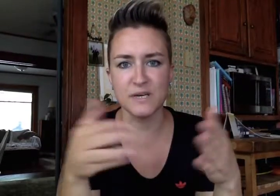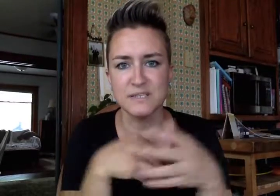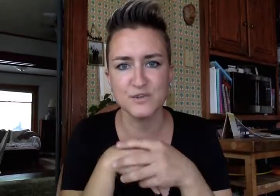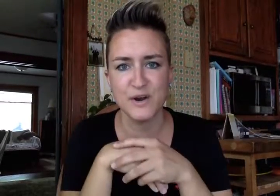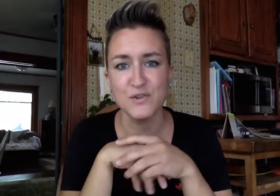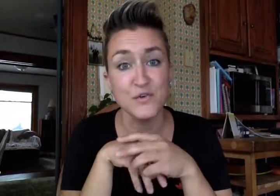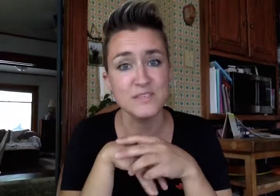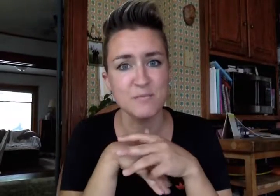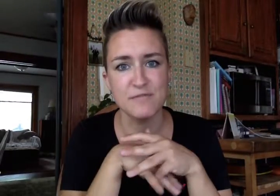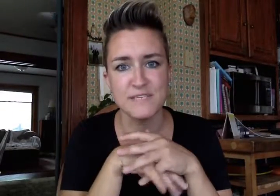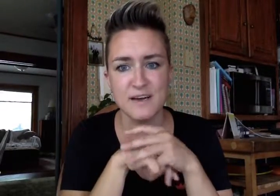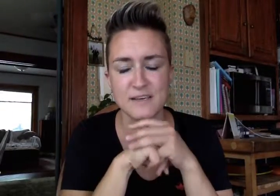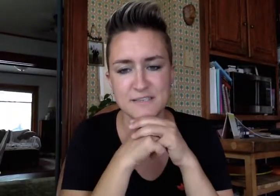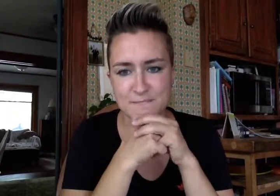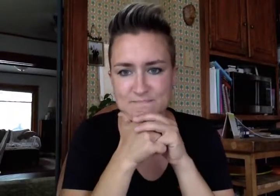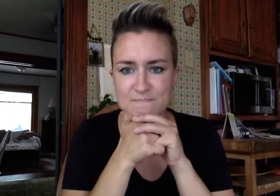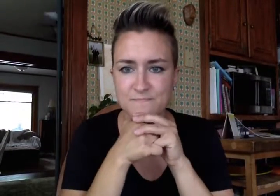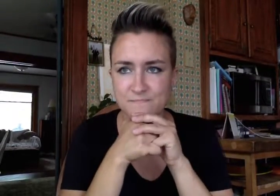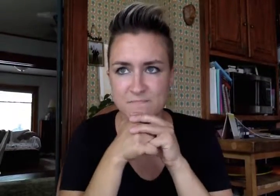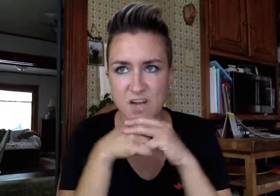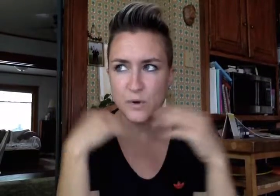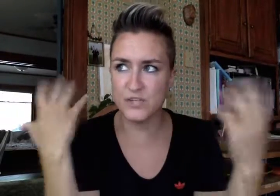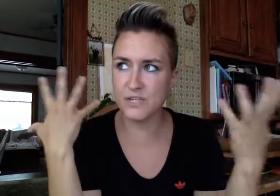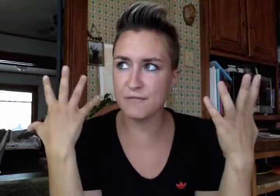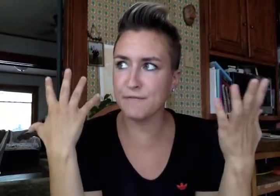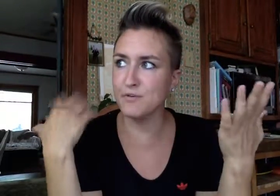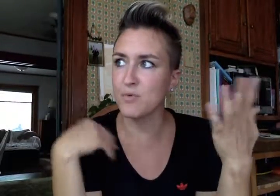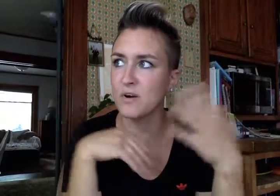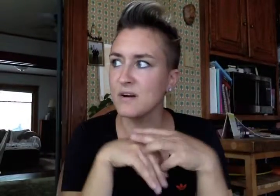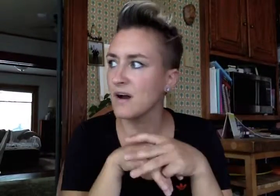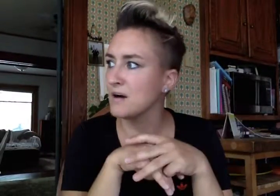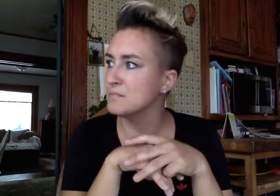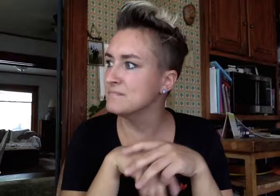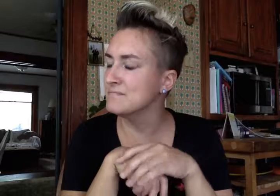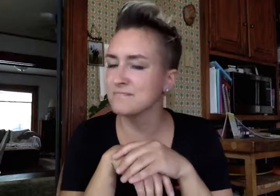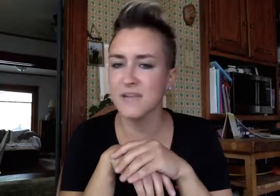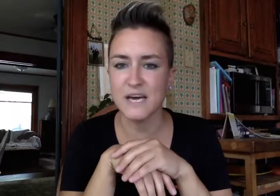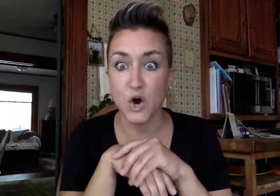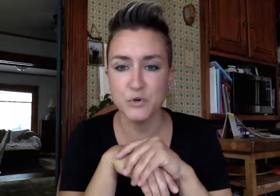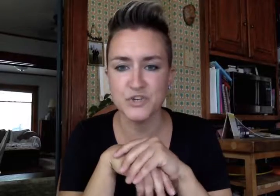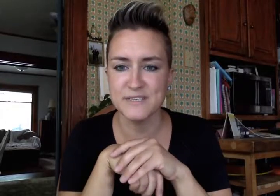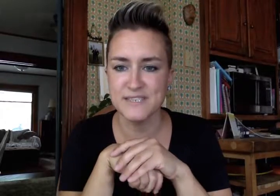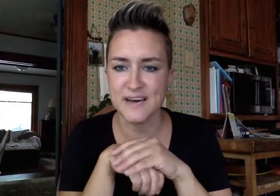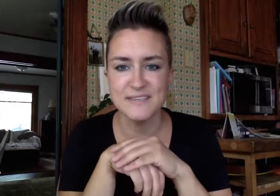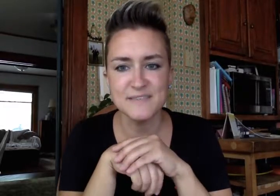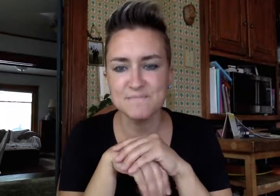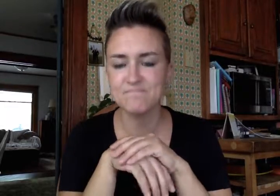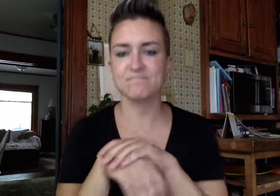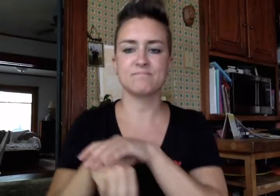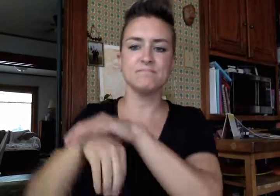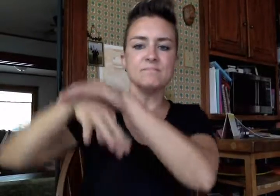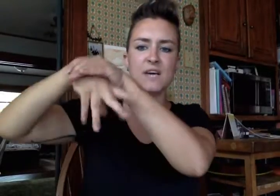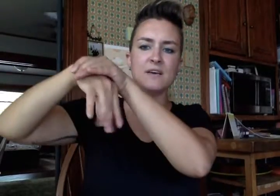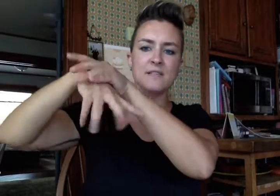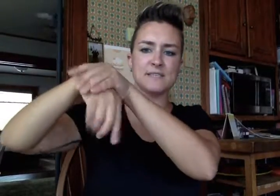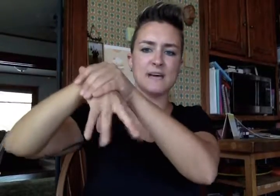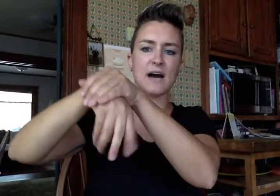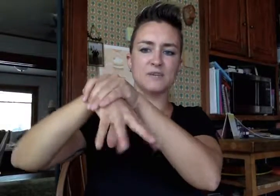to try to learn some of his signs. Oh, I just thought of a few more like ocean signs. This is